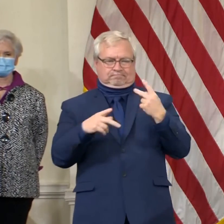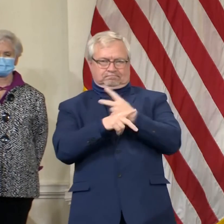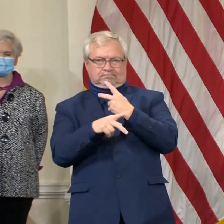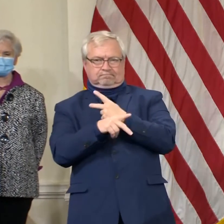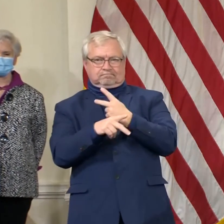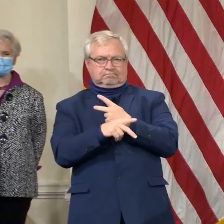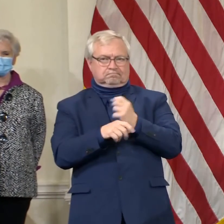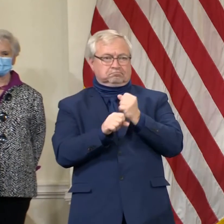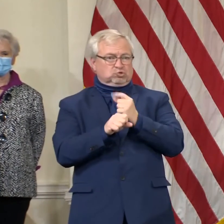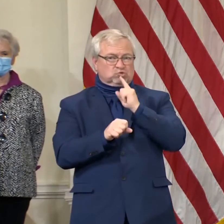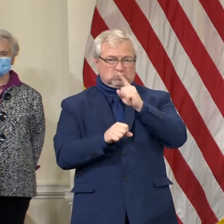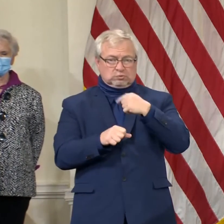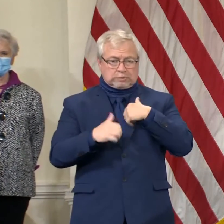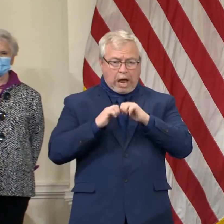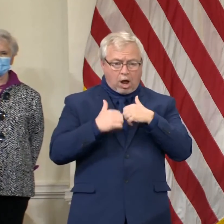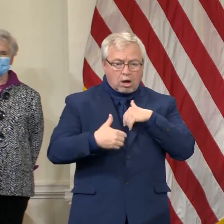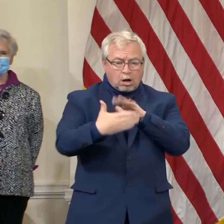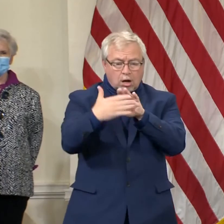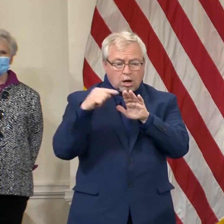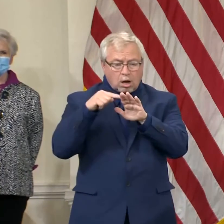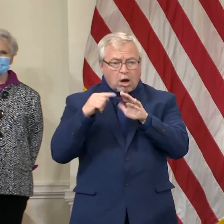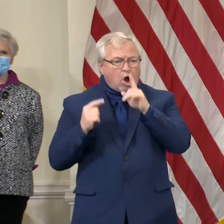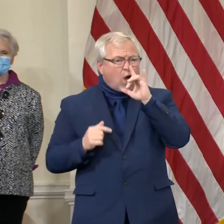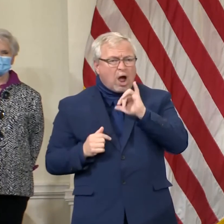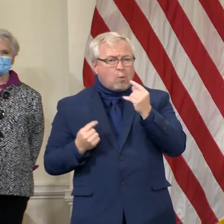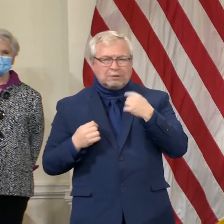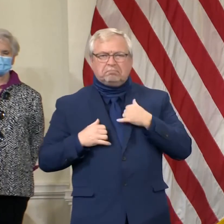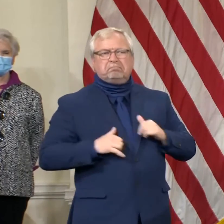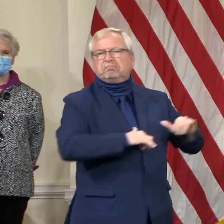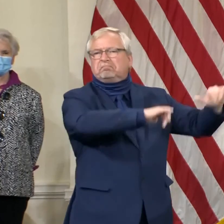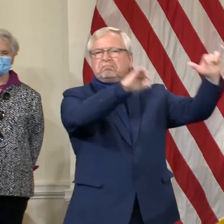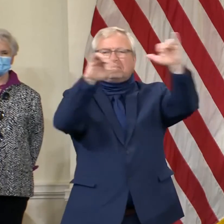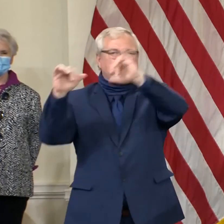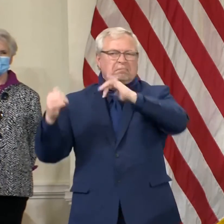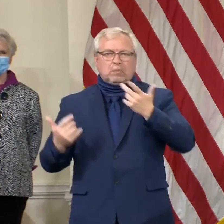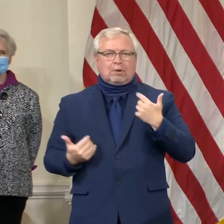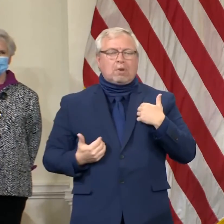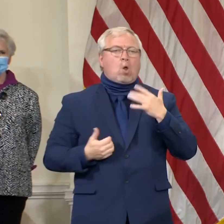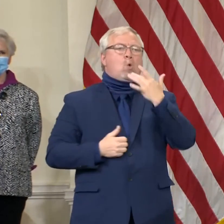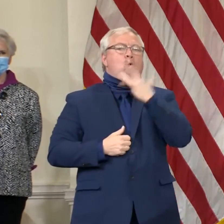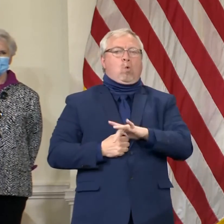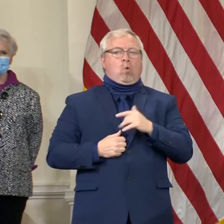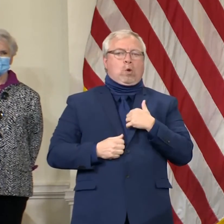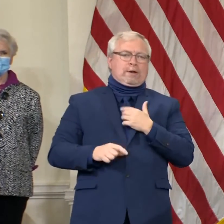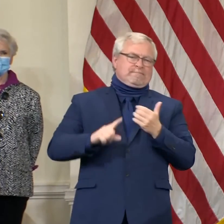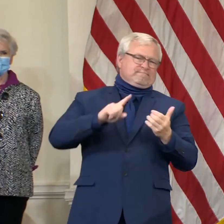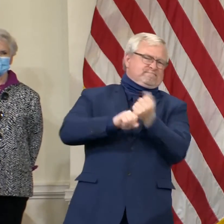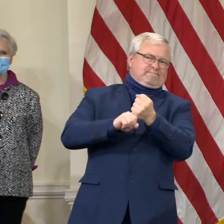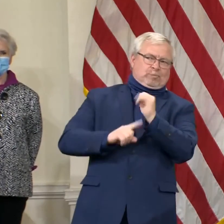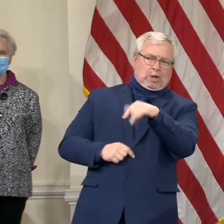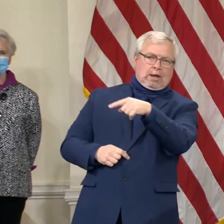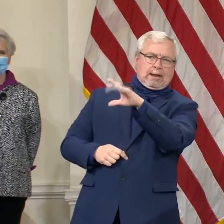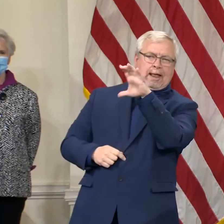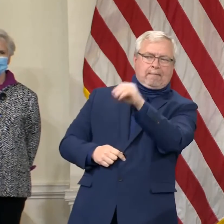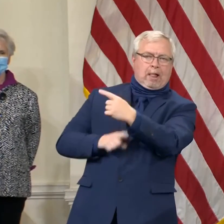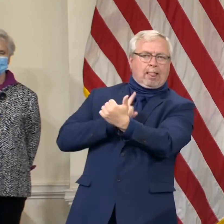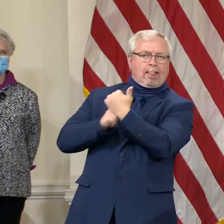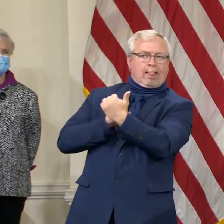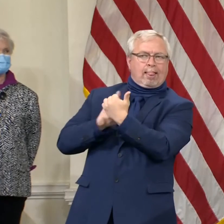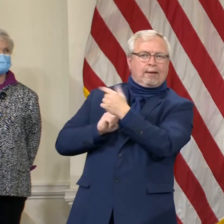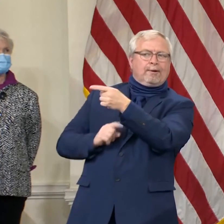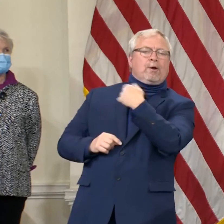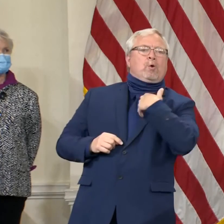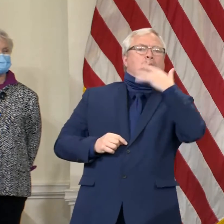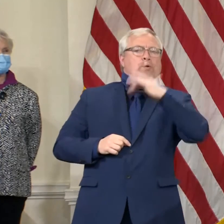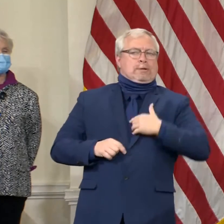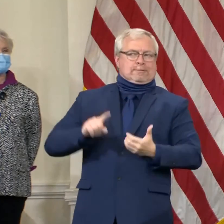with. And we were lucky to catch this one situation. Hopefully there aren't others. There's been problems in a